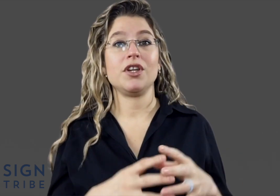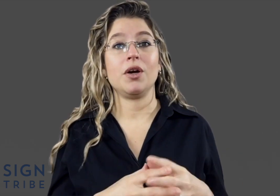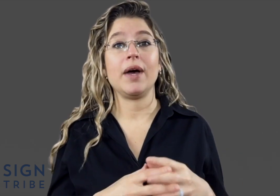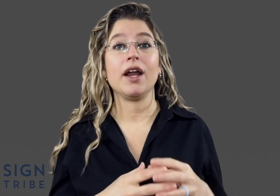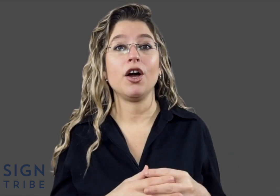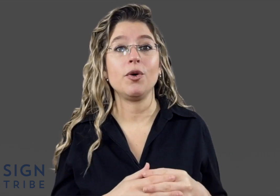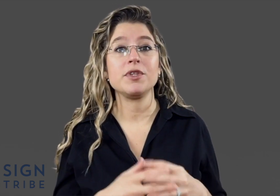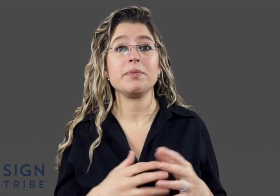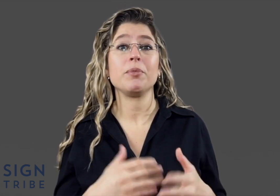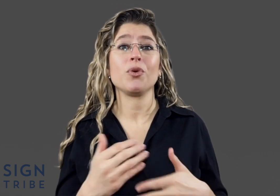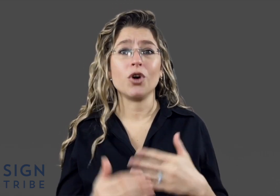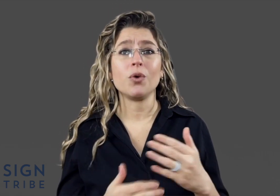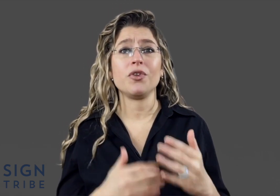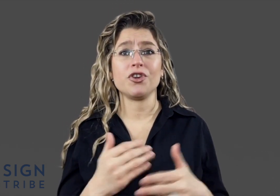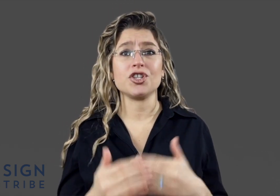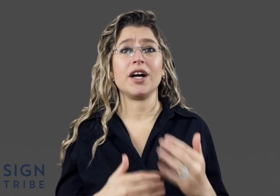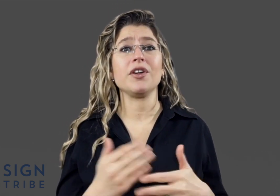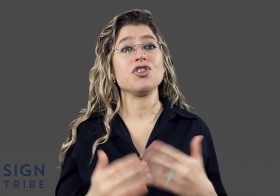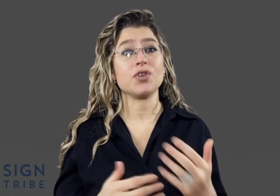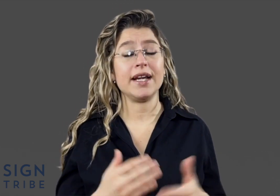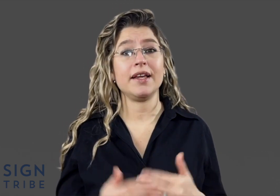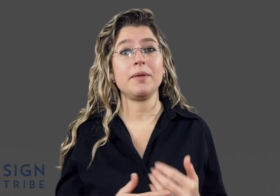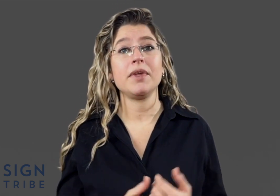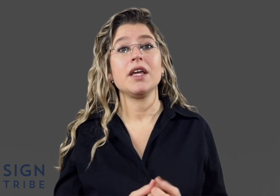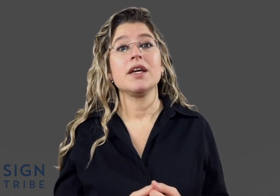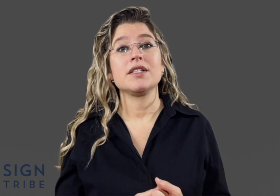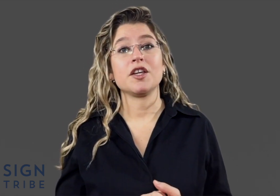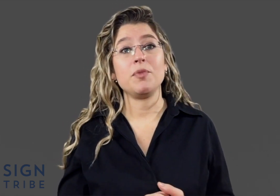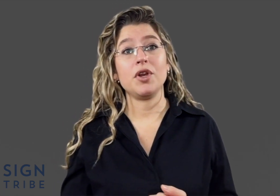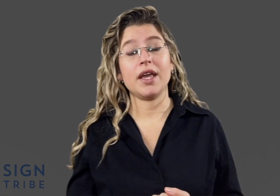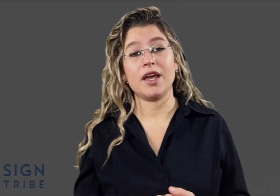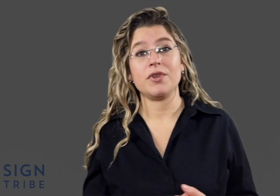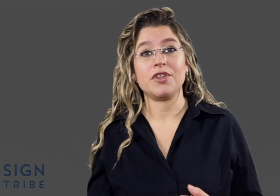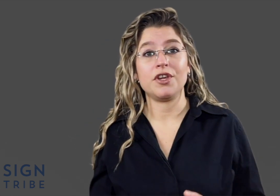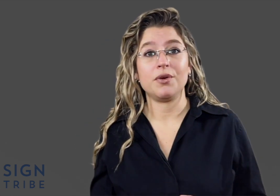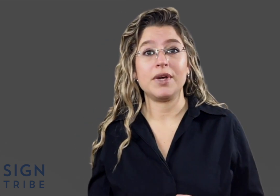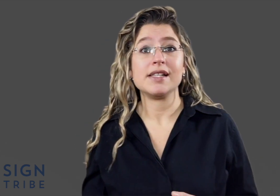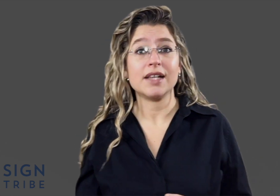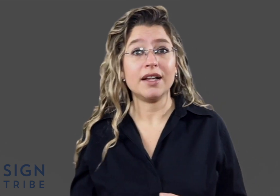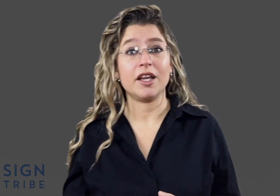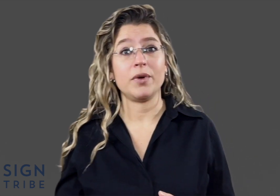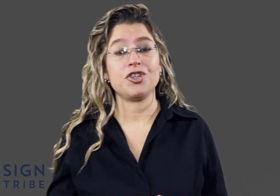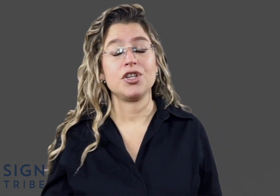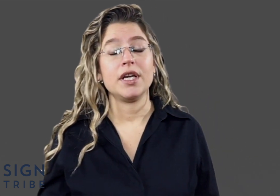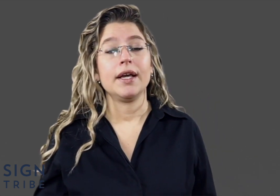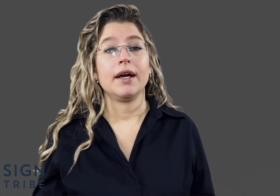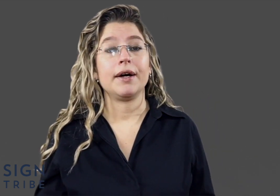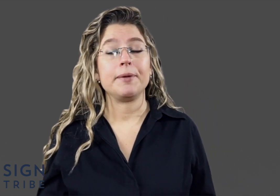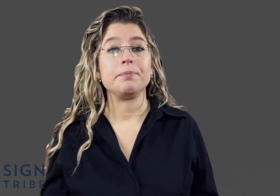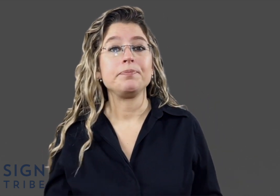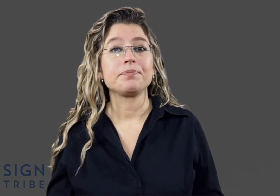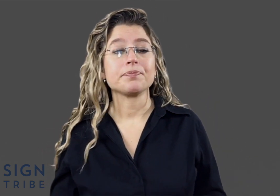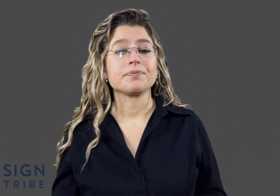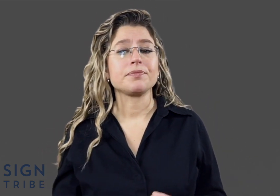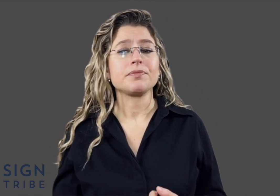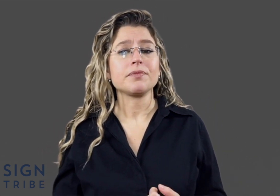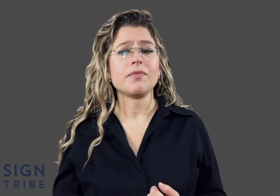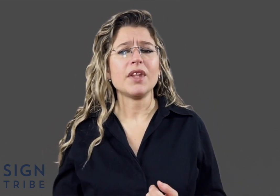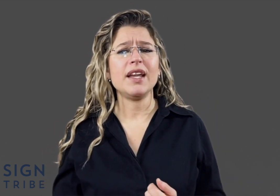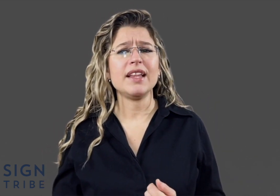at home to be able to work with your child and train them to communicate with you in sign language. And I think